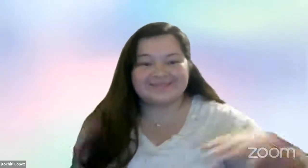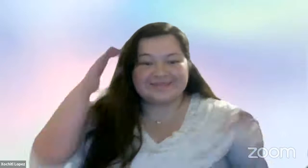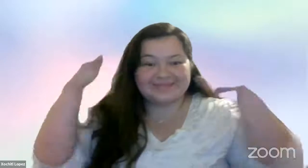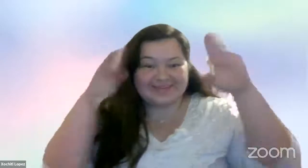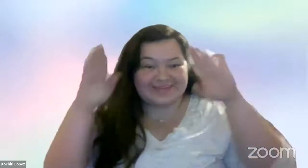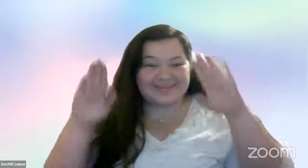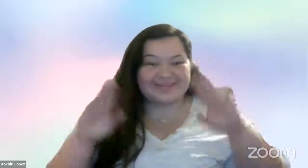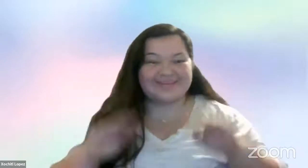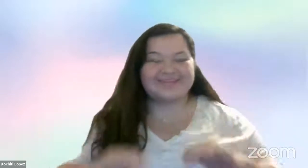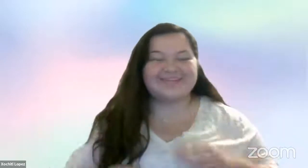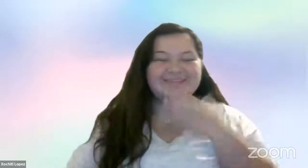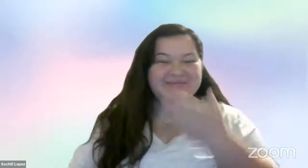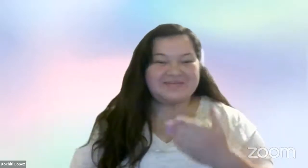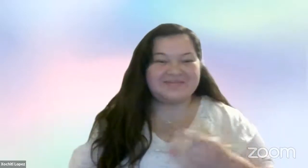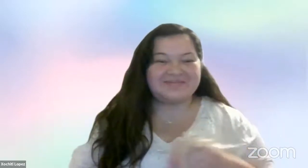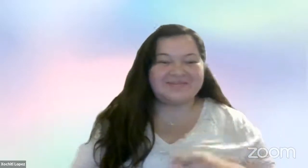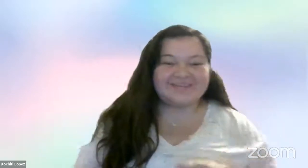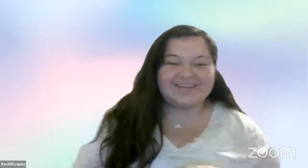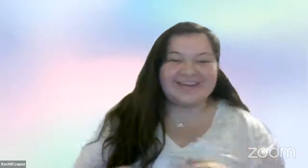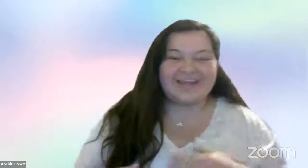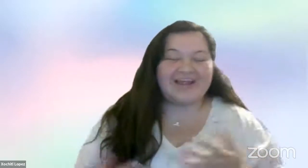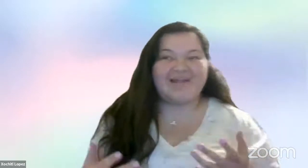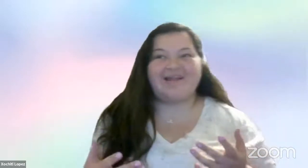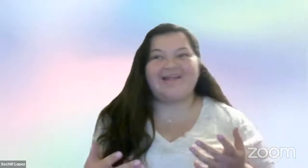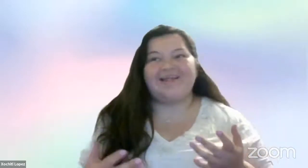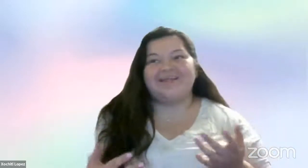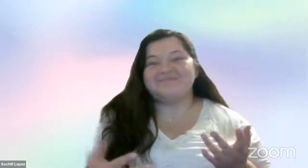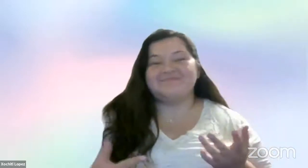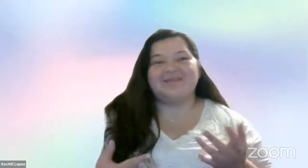Thank you. Thank you. Hi, everyone. Good evening again.